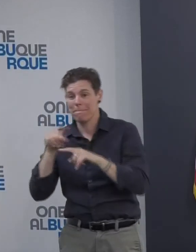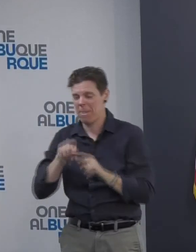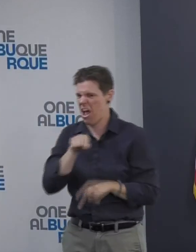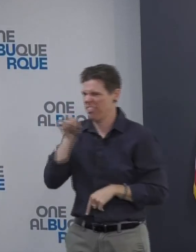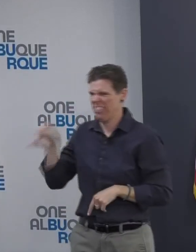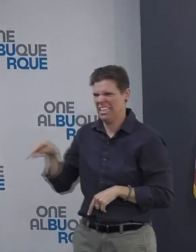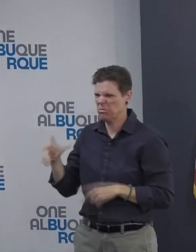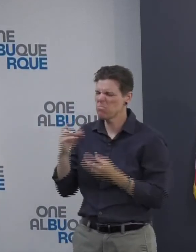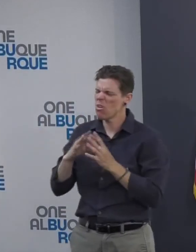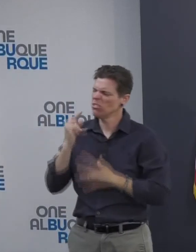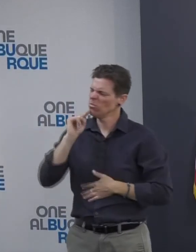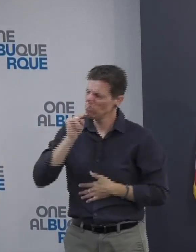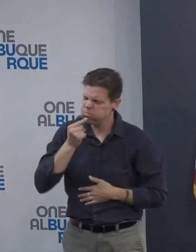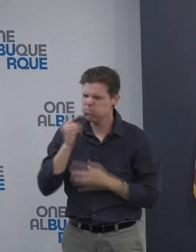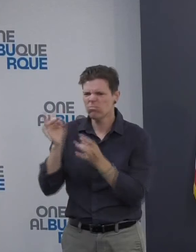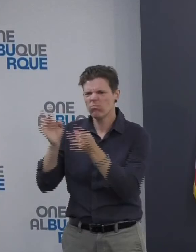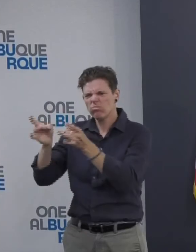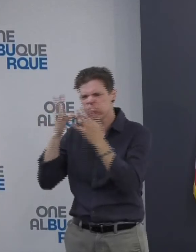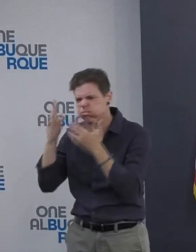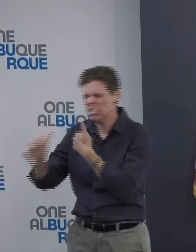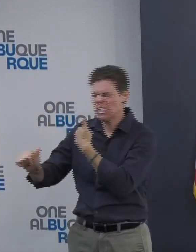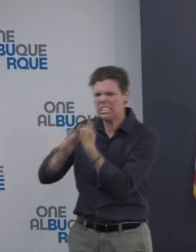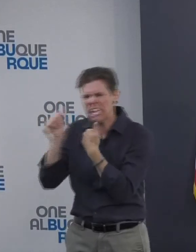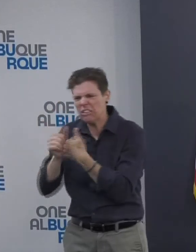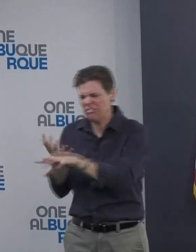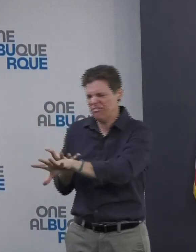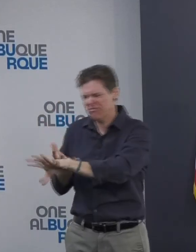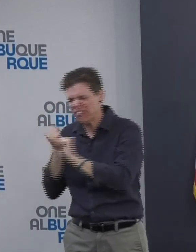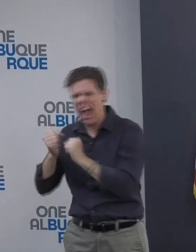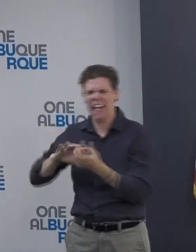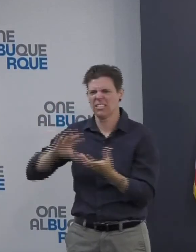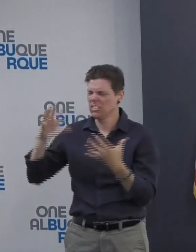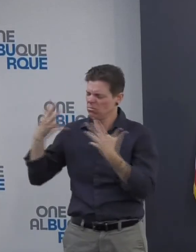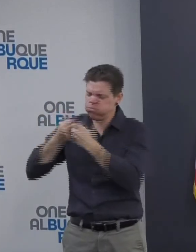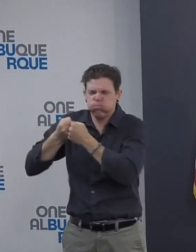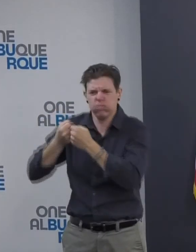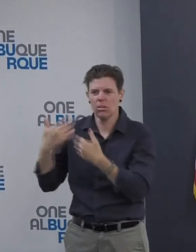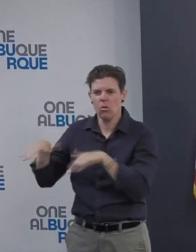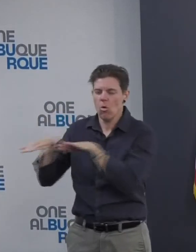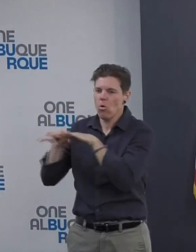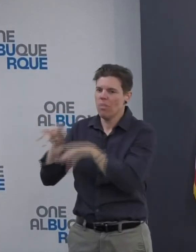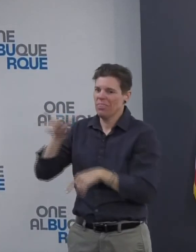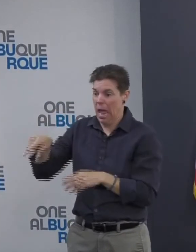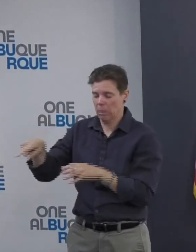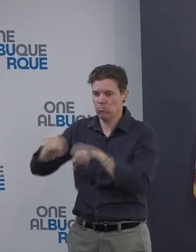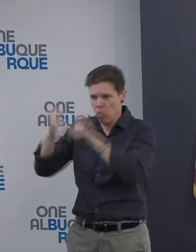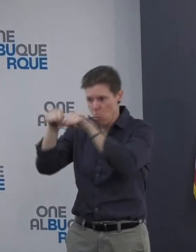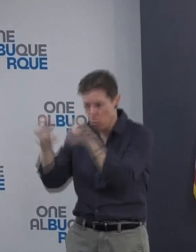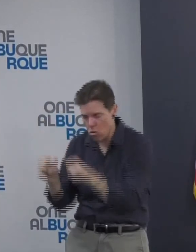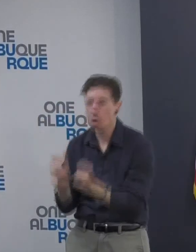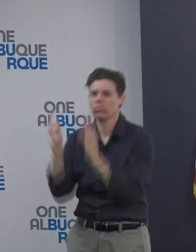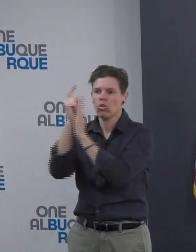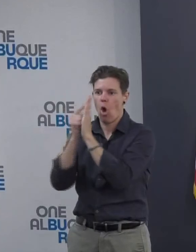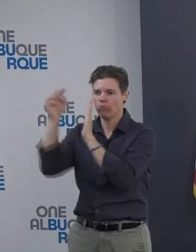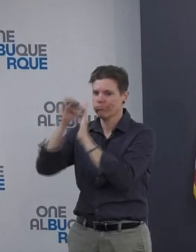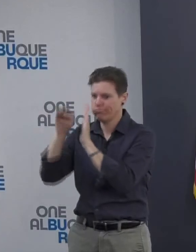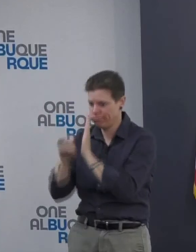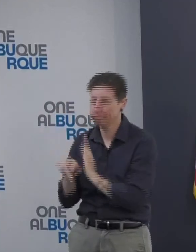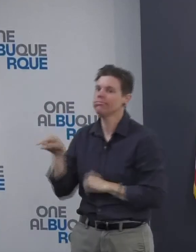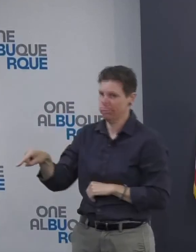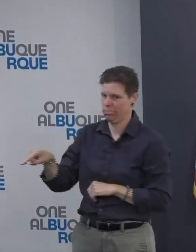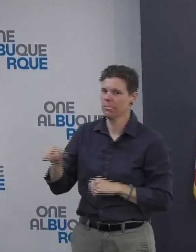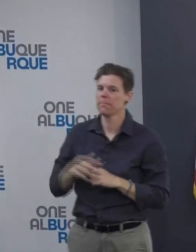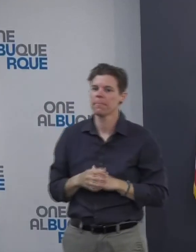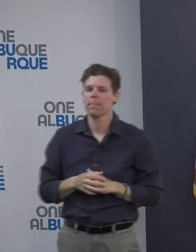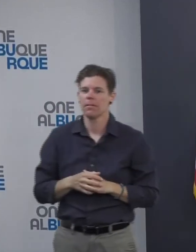often violent and is often combined with a lot of other illegal activities. This tends to be high-speed racing on motorcycle and cars. That's what